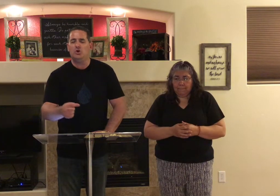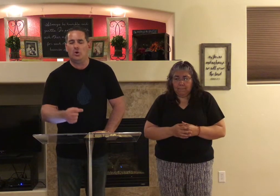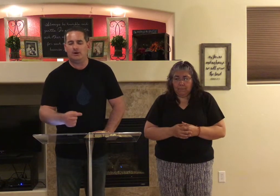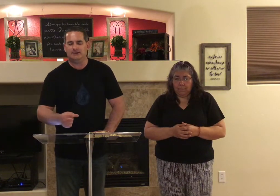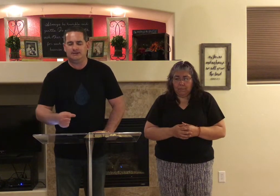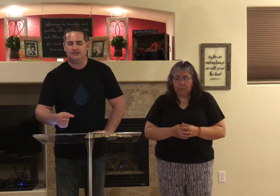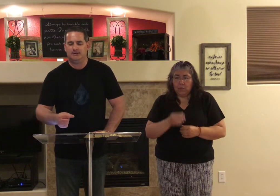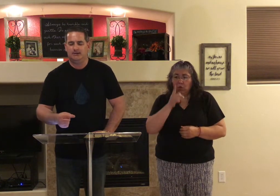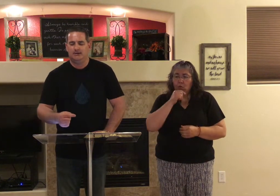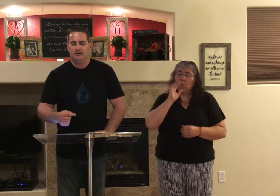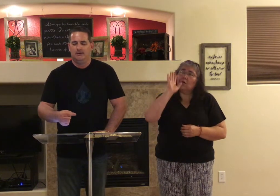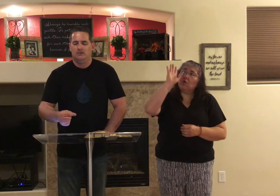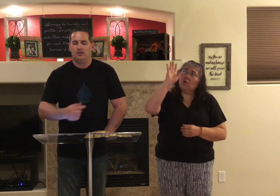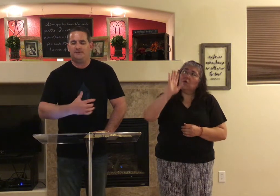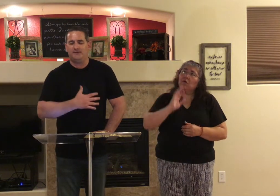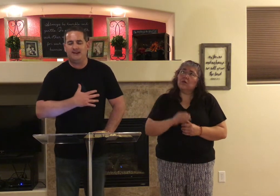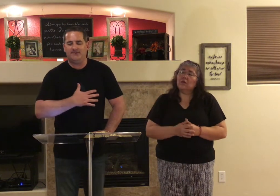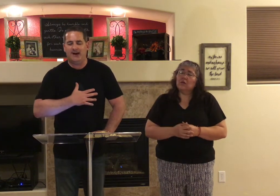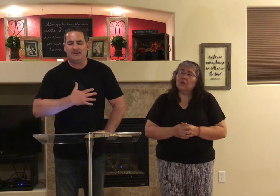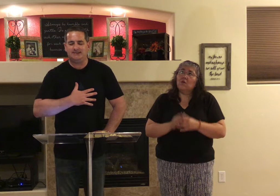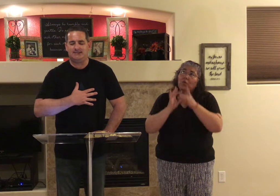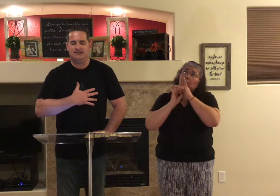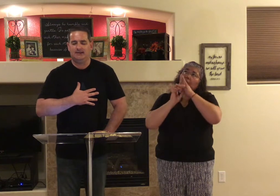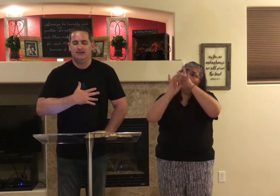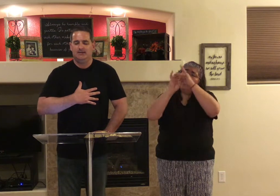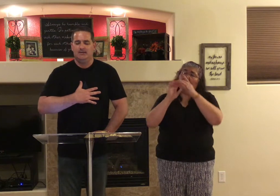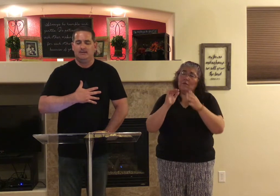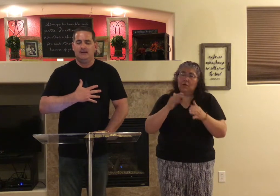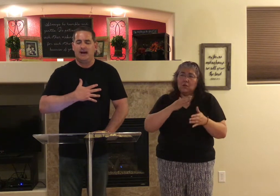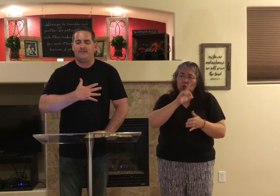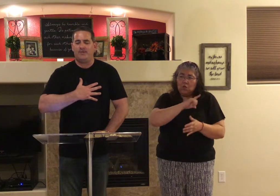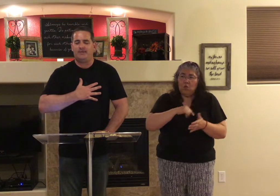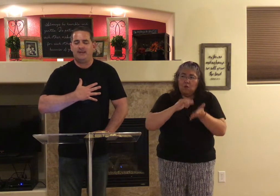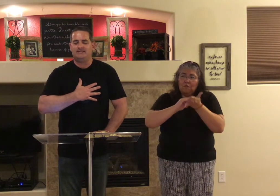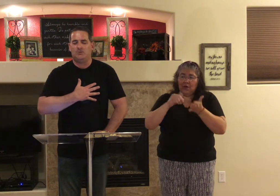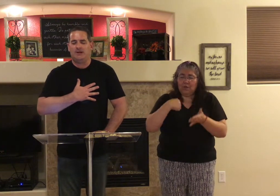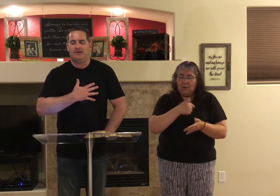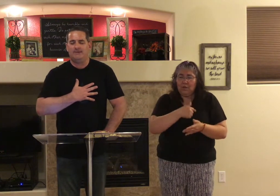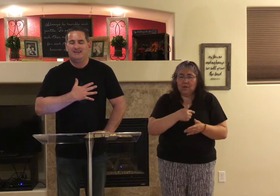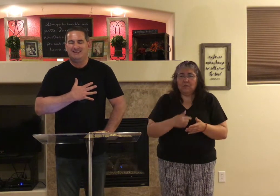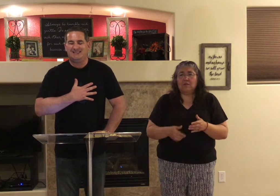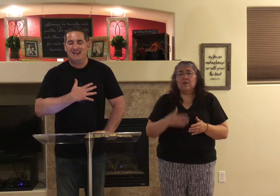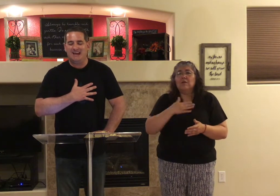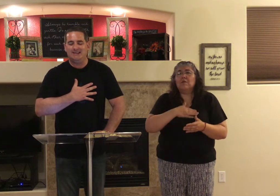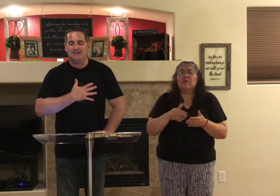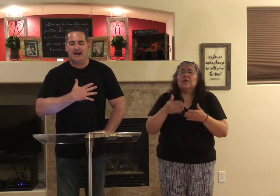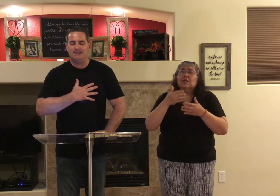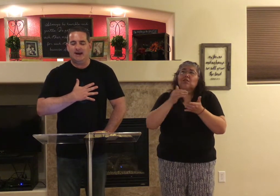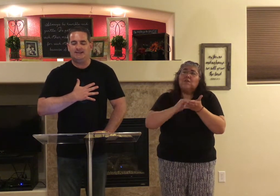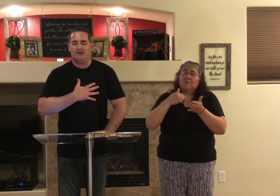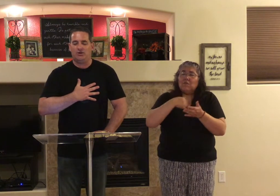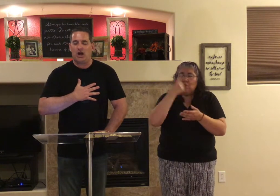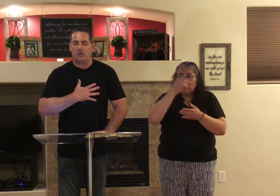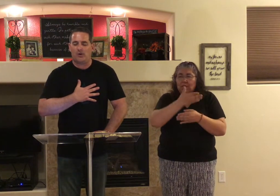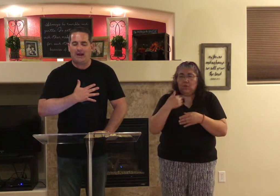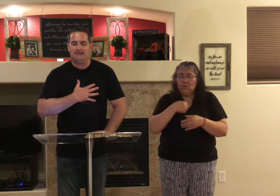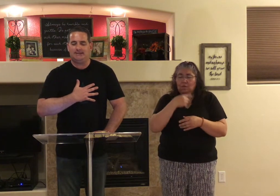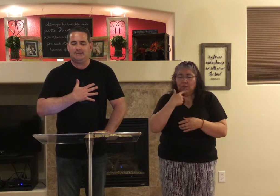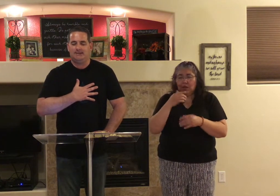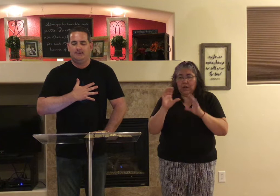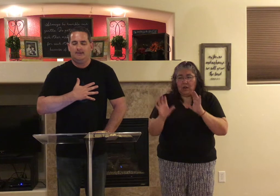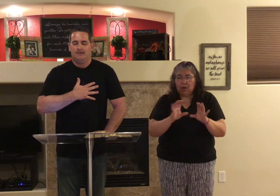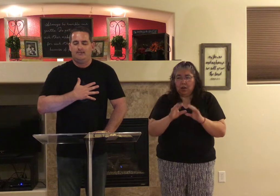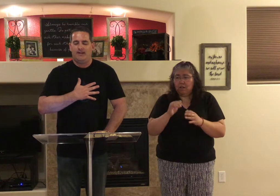who are yours, Lord, forgive us, God, for the things that we have said and done, God, that are not